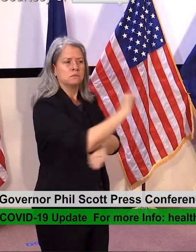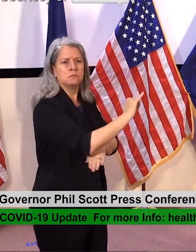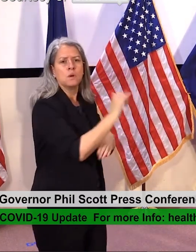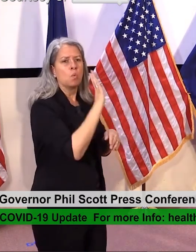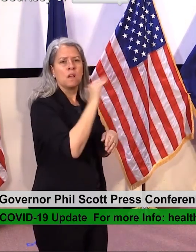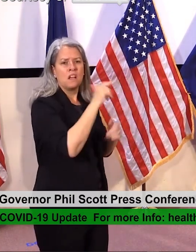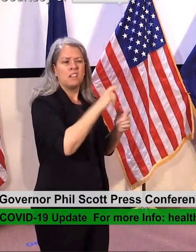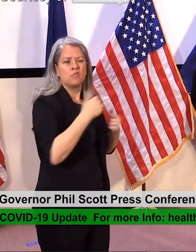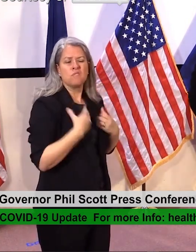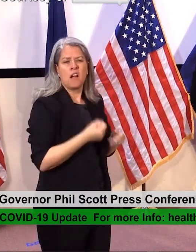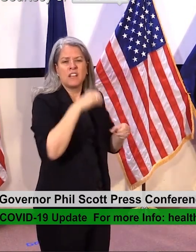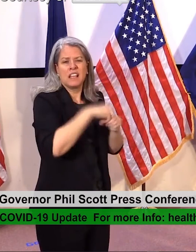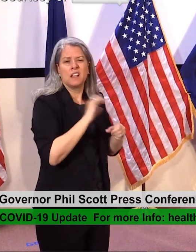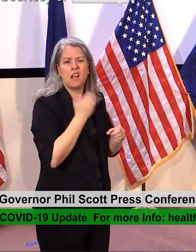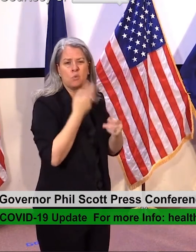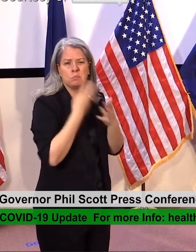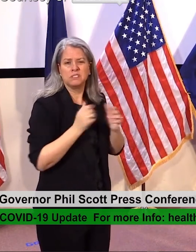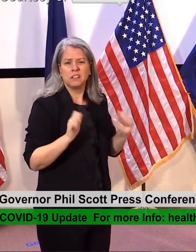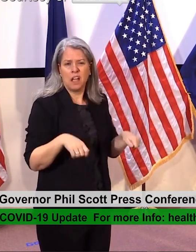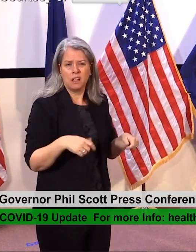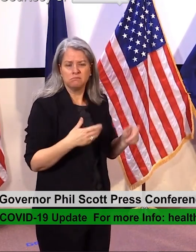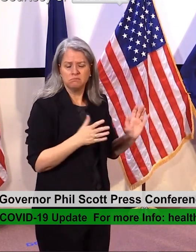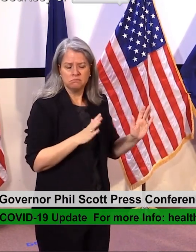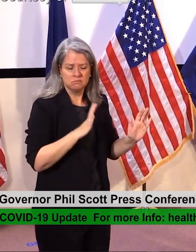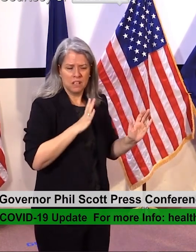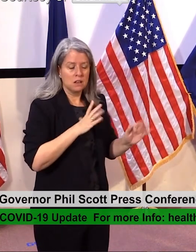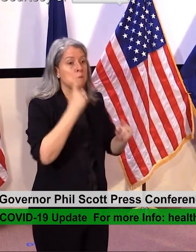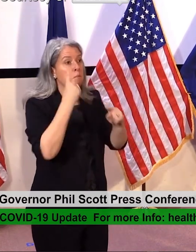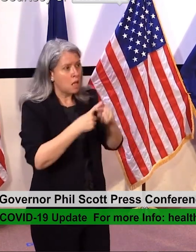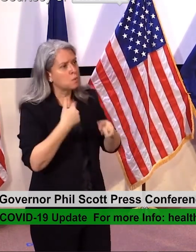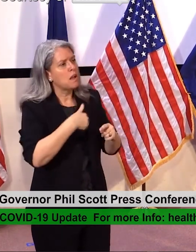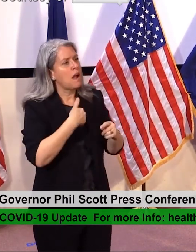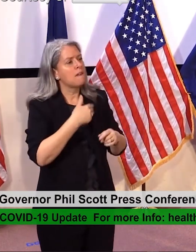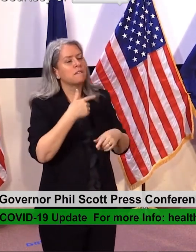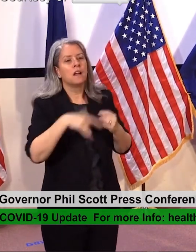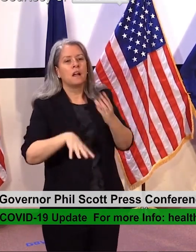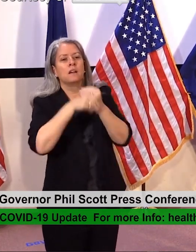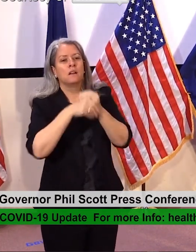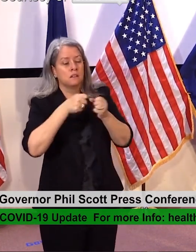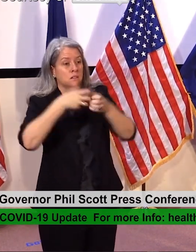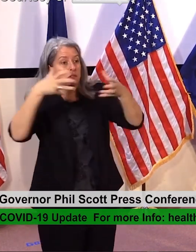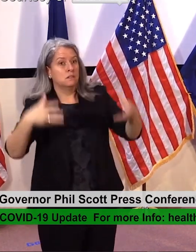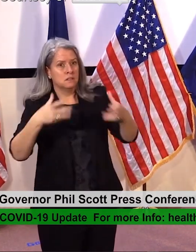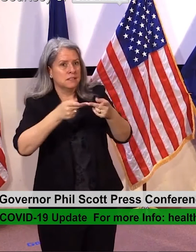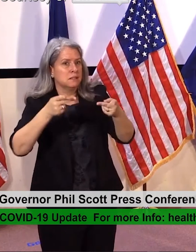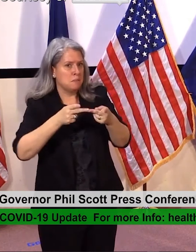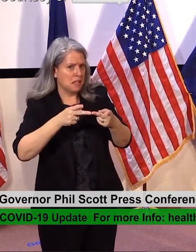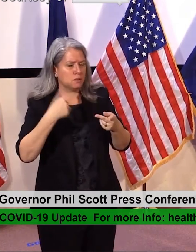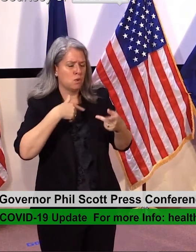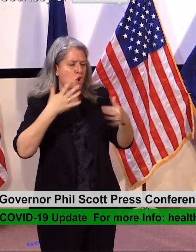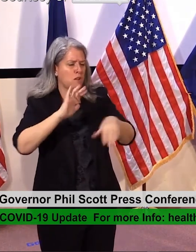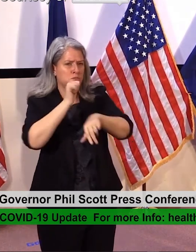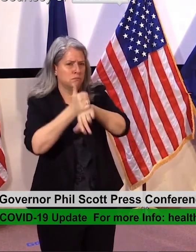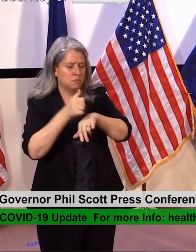as they recover from this. Secondly, we have an overflow or surge capacity that we have